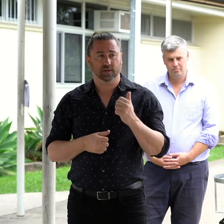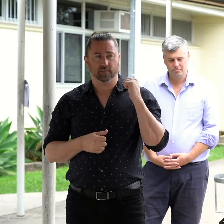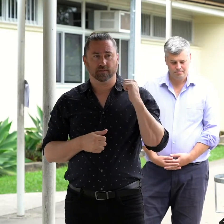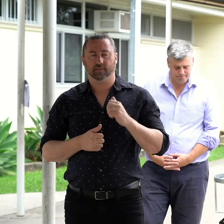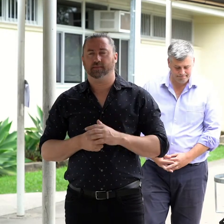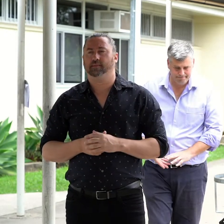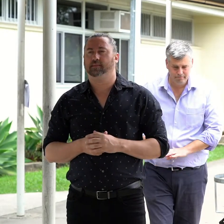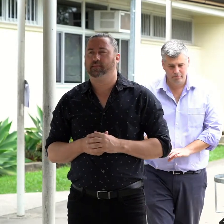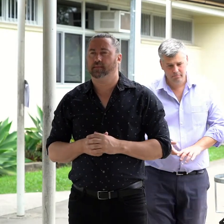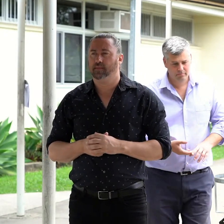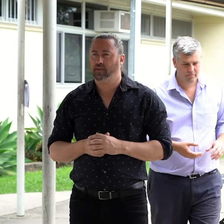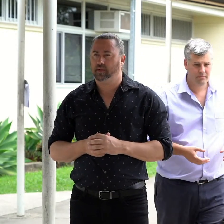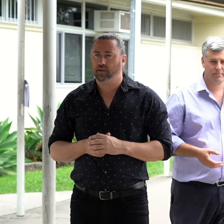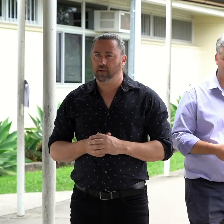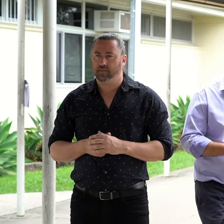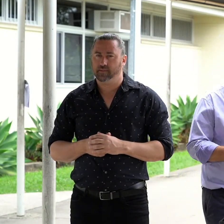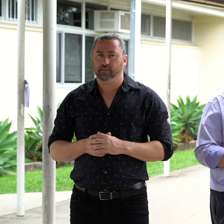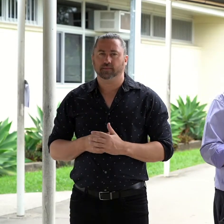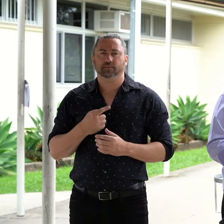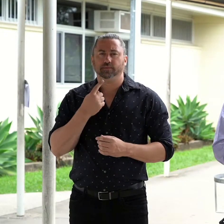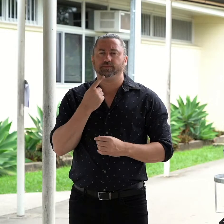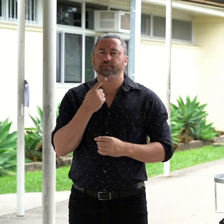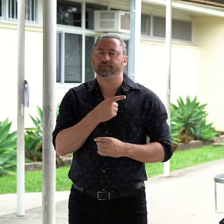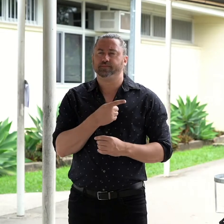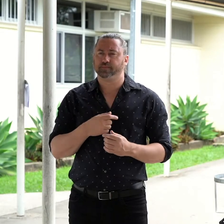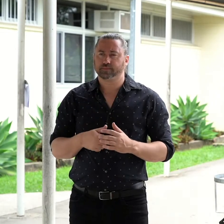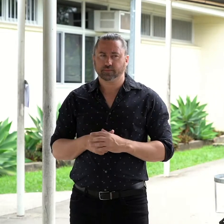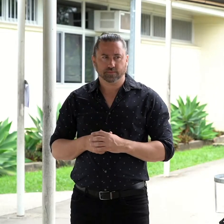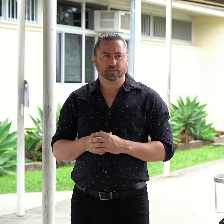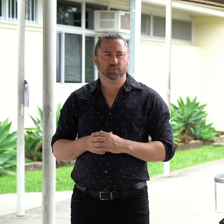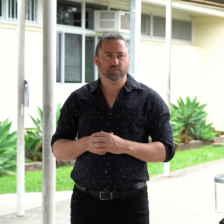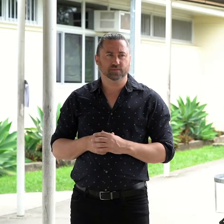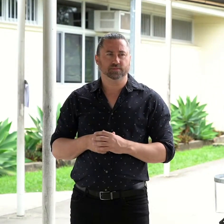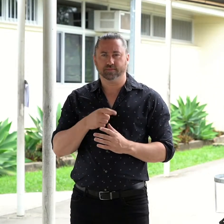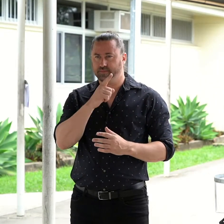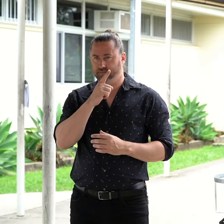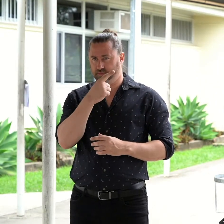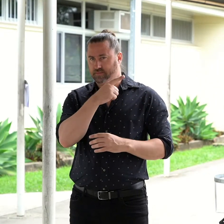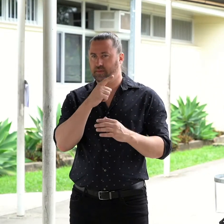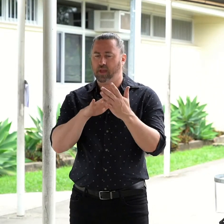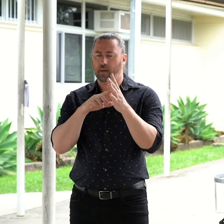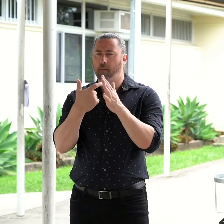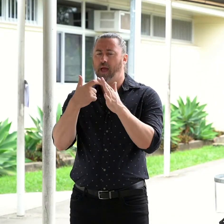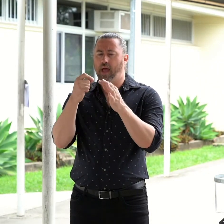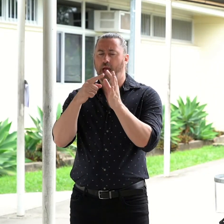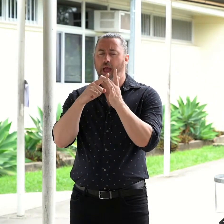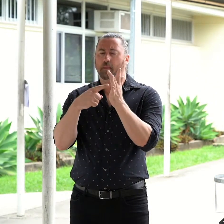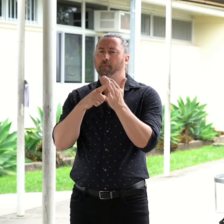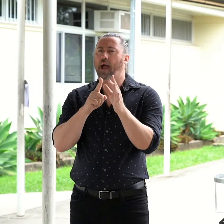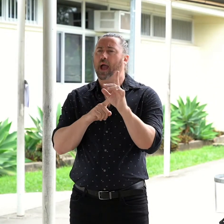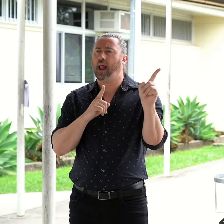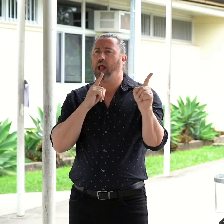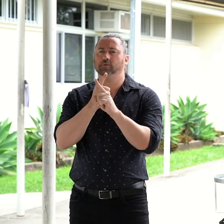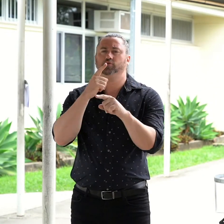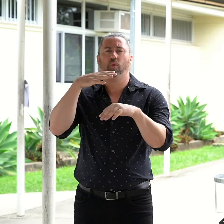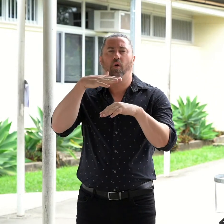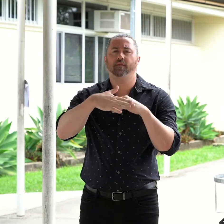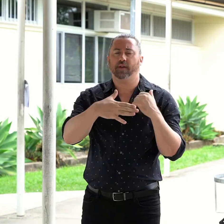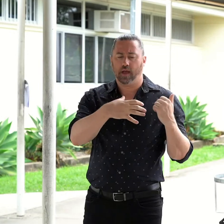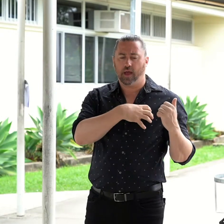Minister, Minister, obviously the press over with Bailey at the moment about the seatbelts